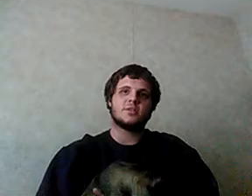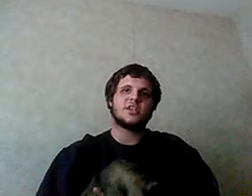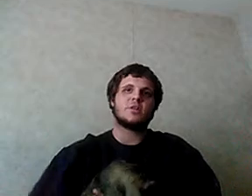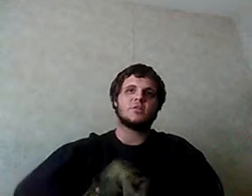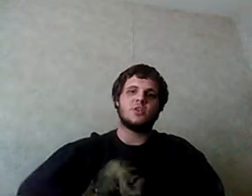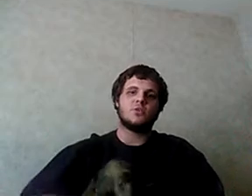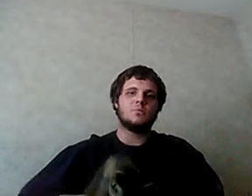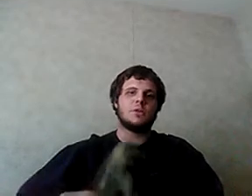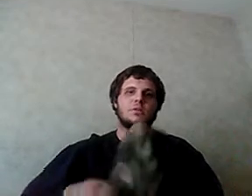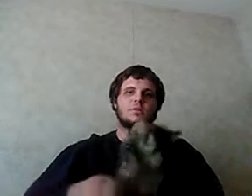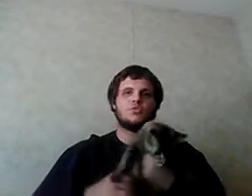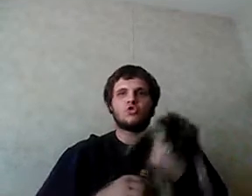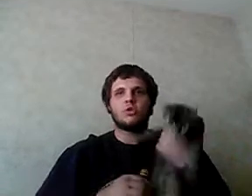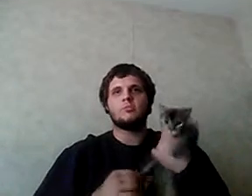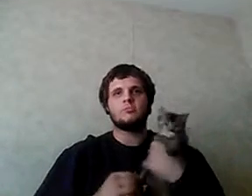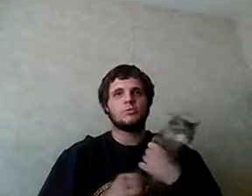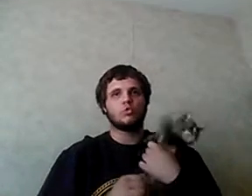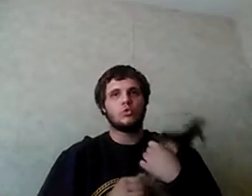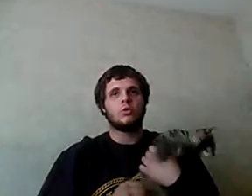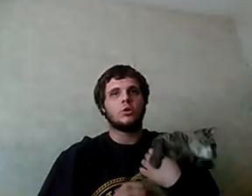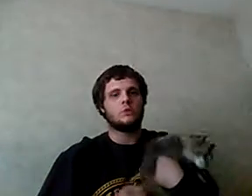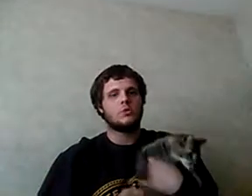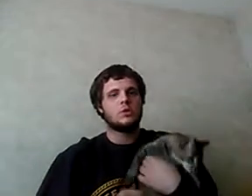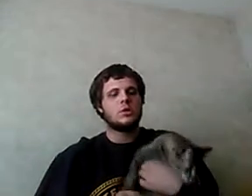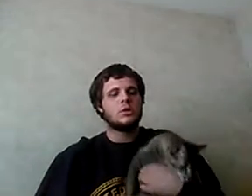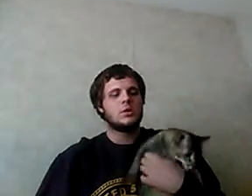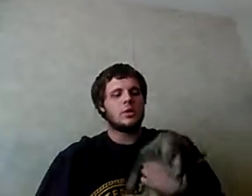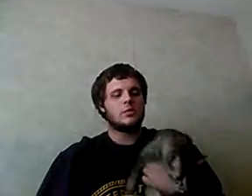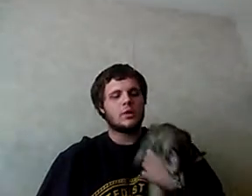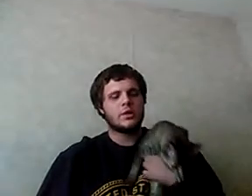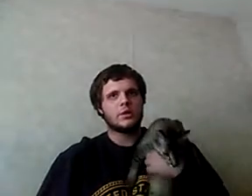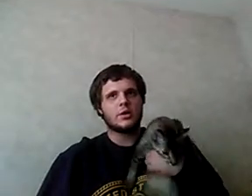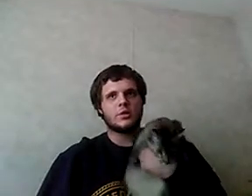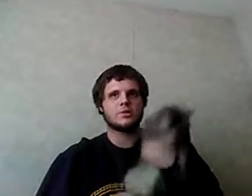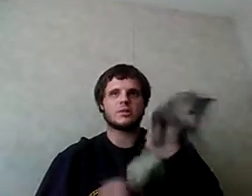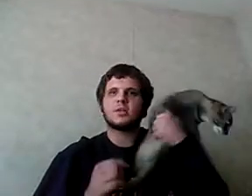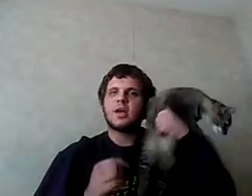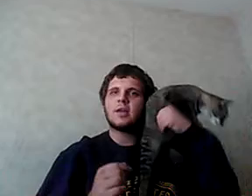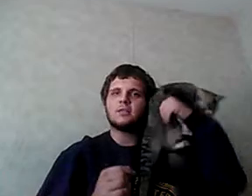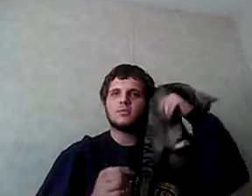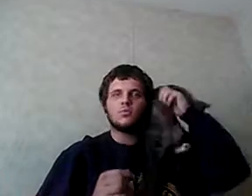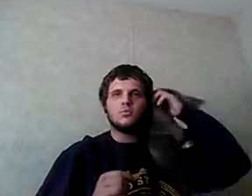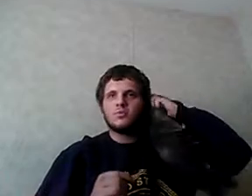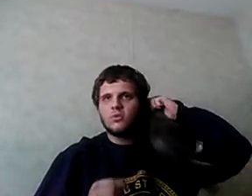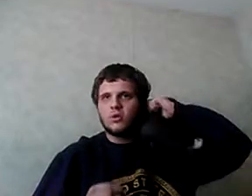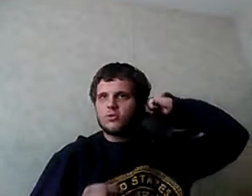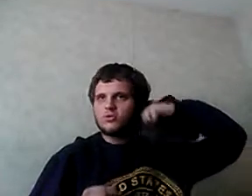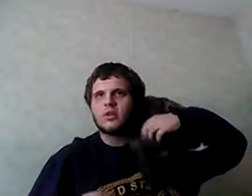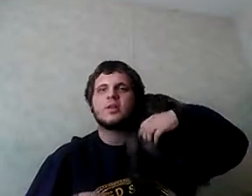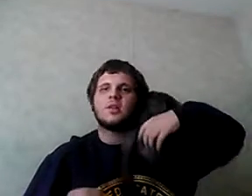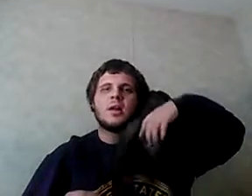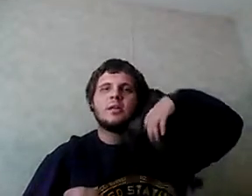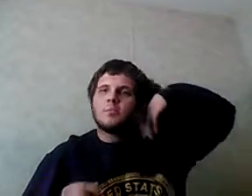freaking Ceridomen trimmed rune armor. And why the hell is this cat, you know, trying to climb